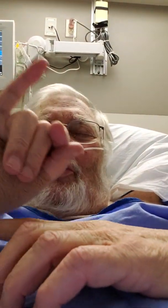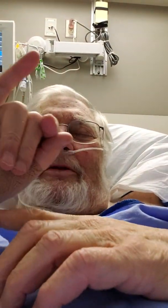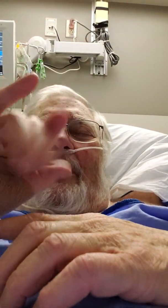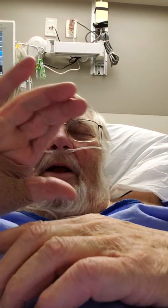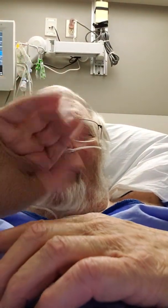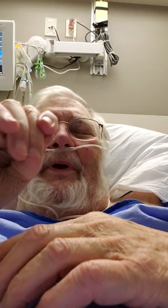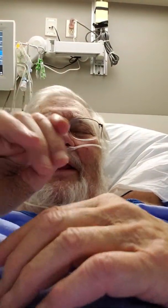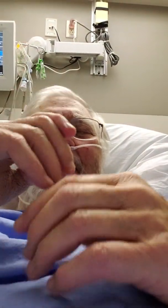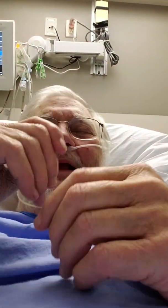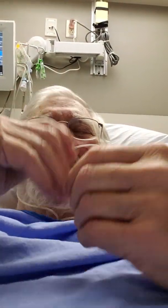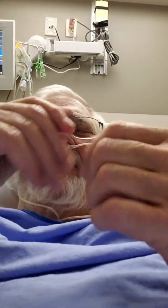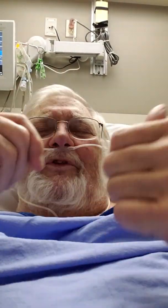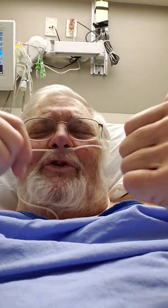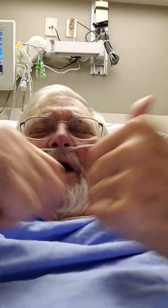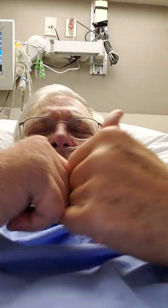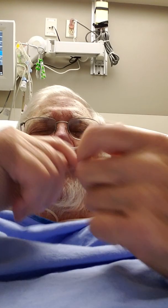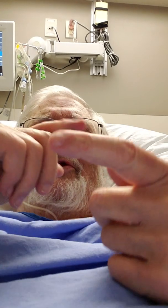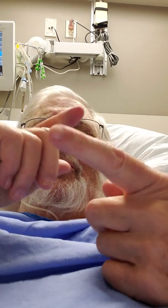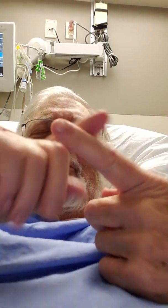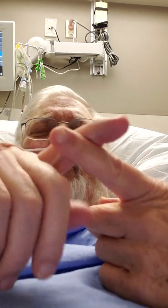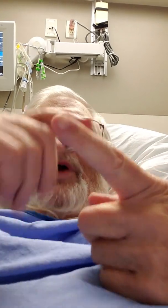insurance company give challenge to